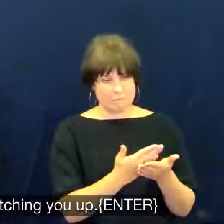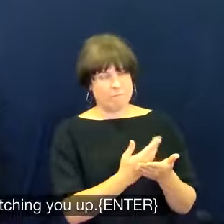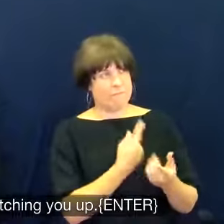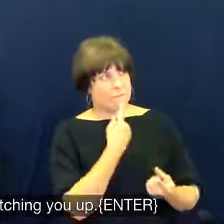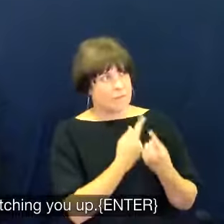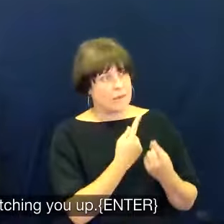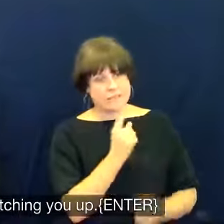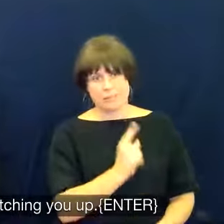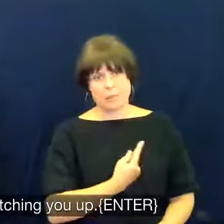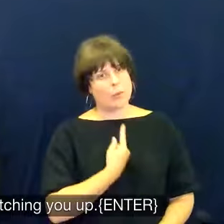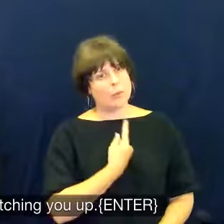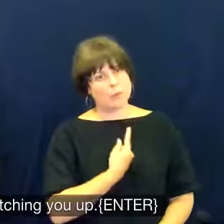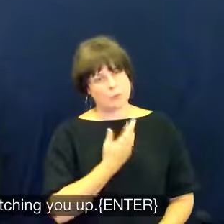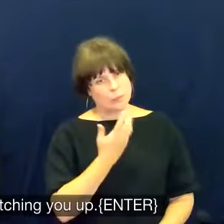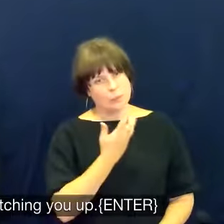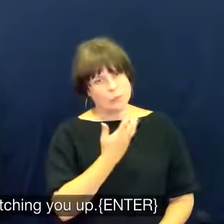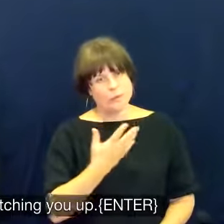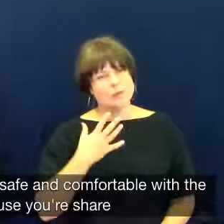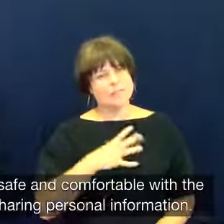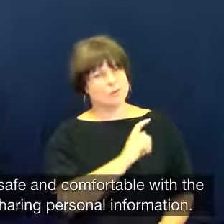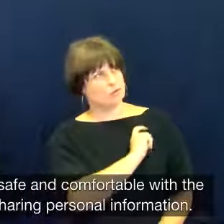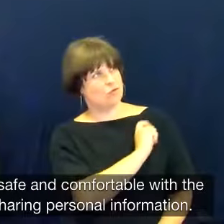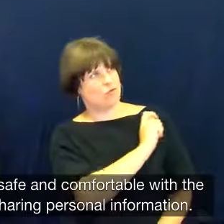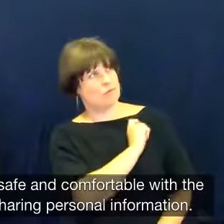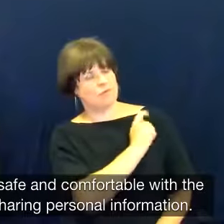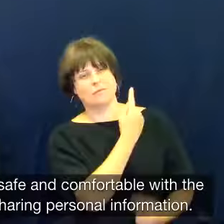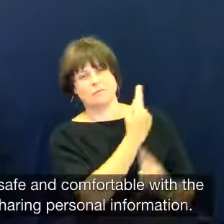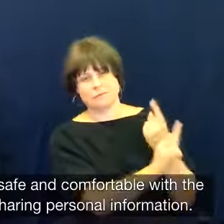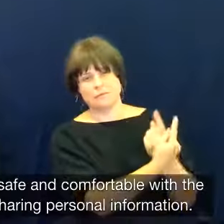need to have that level of trust.